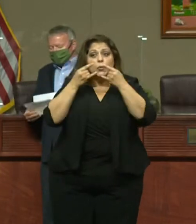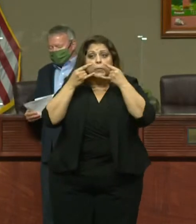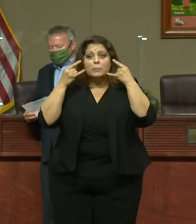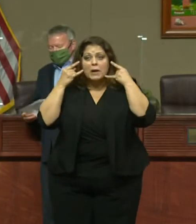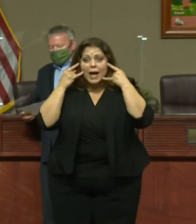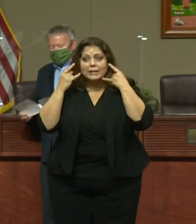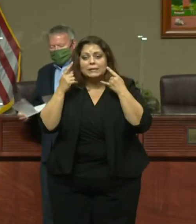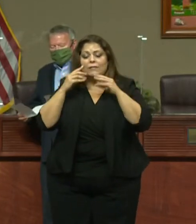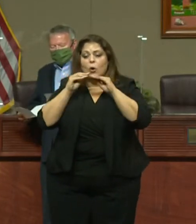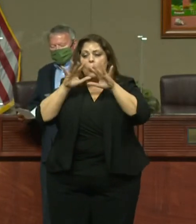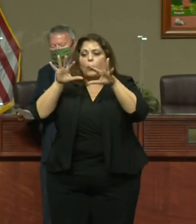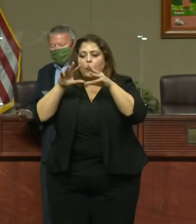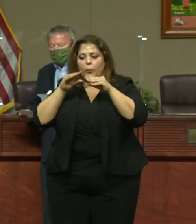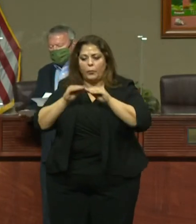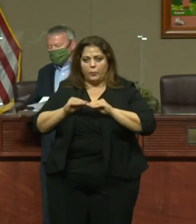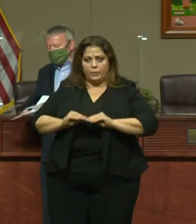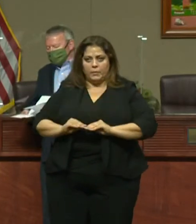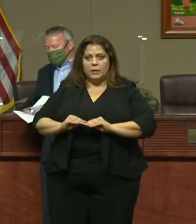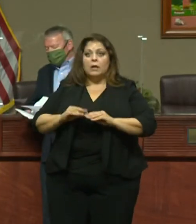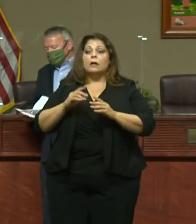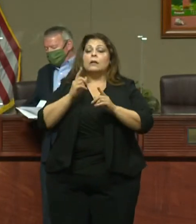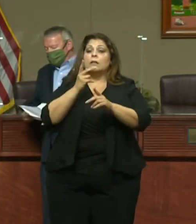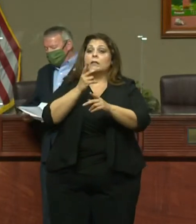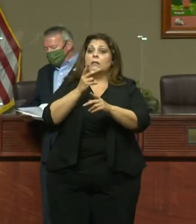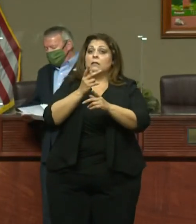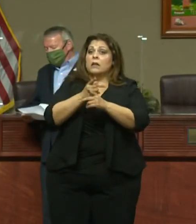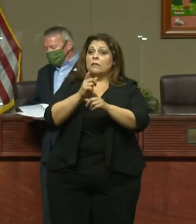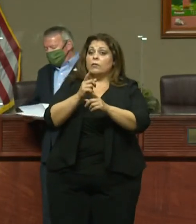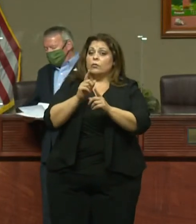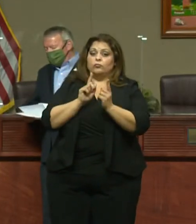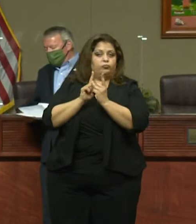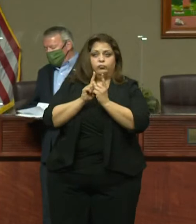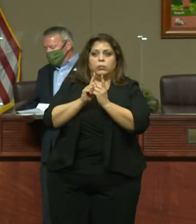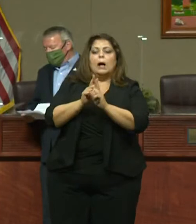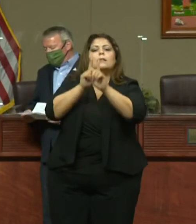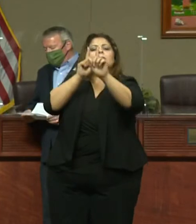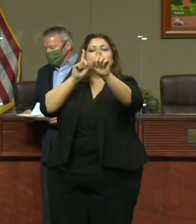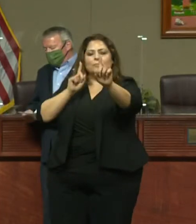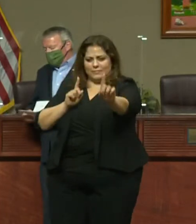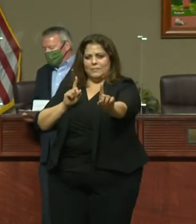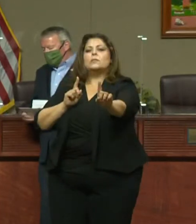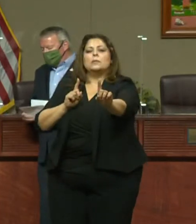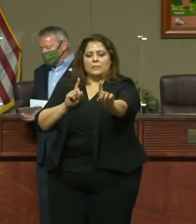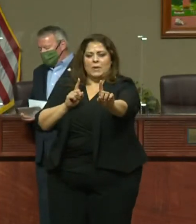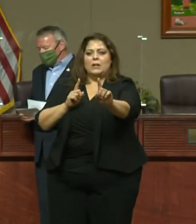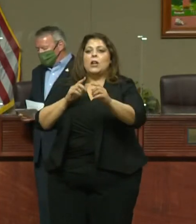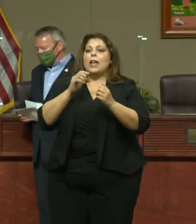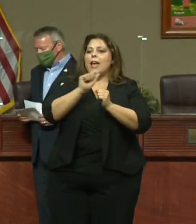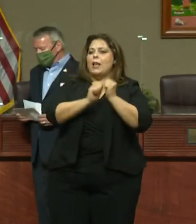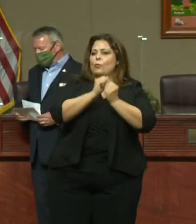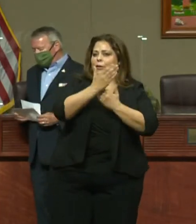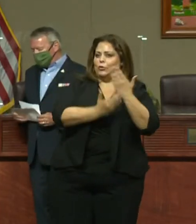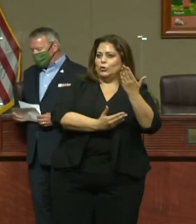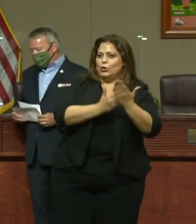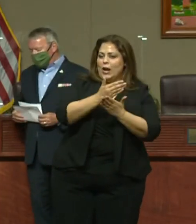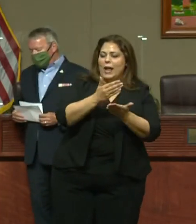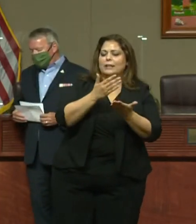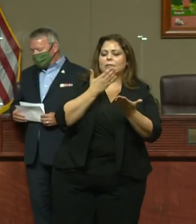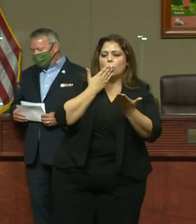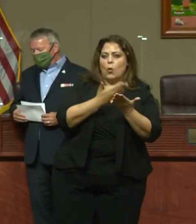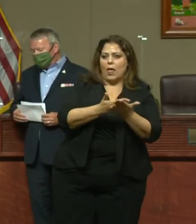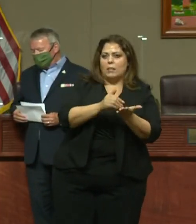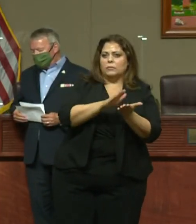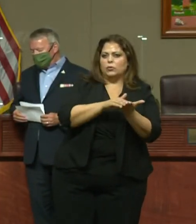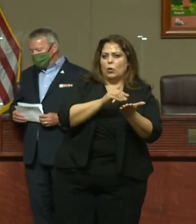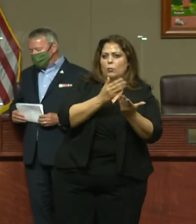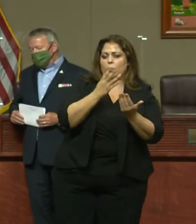respiratory droplets, also watching your distance to decrease transmission, and making sure you wash your hands well with soap and water. And